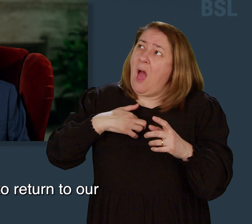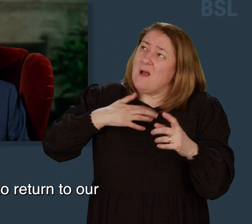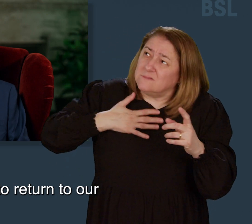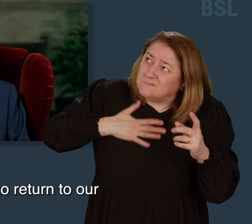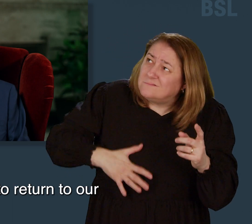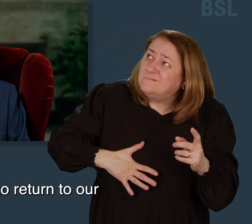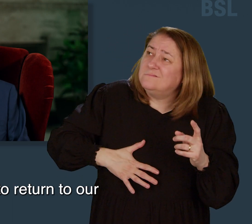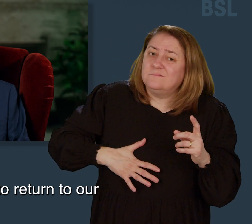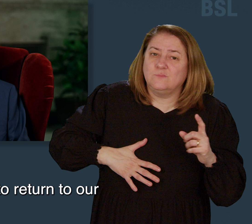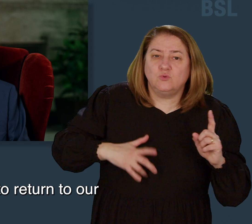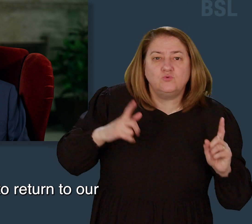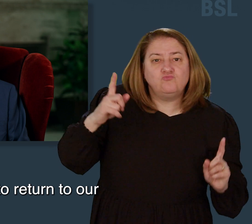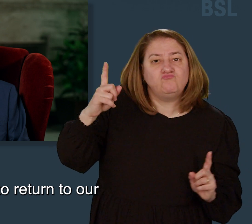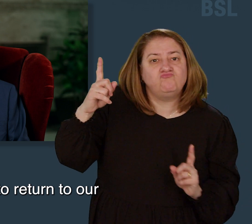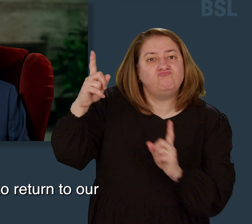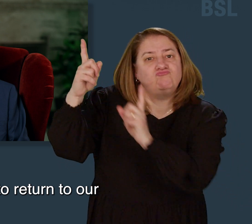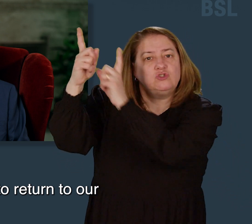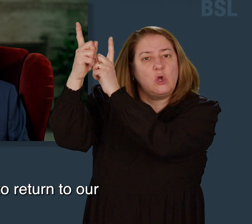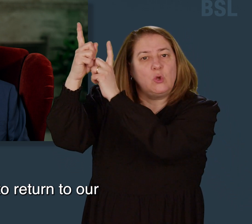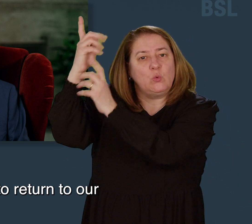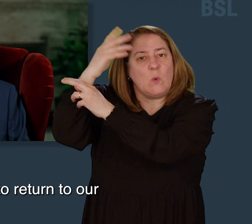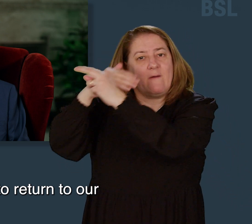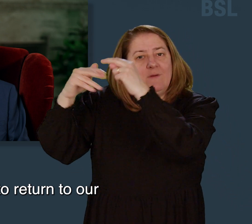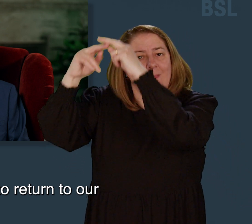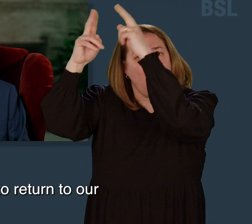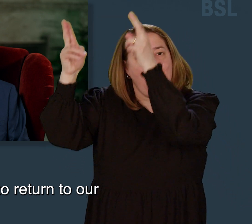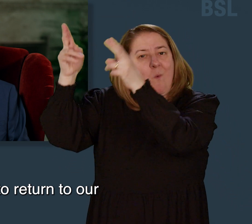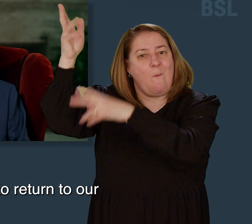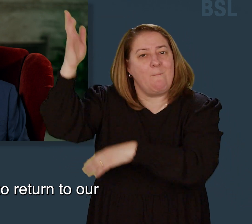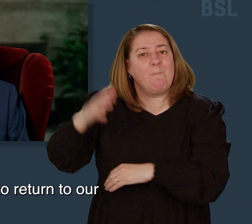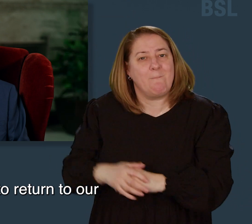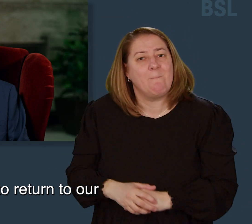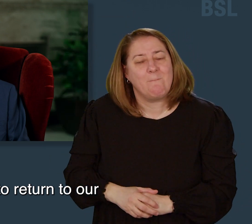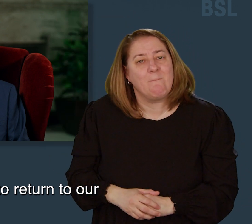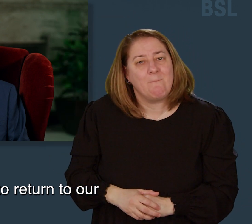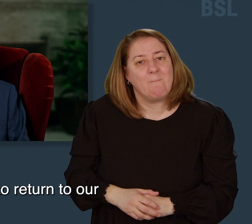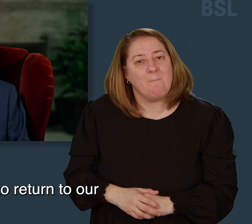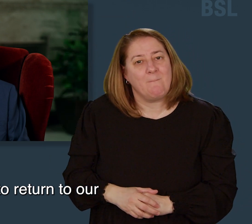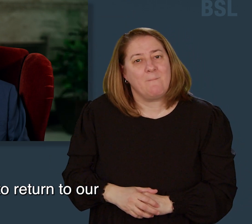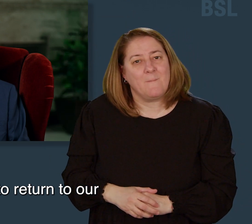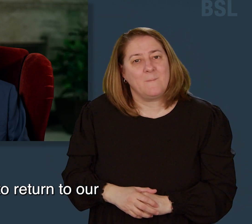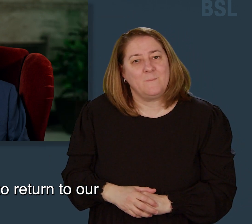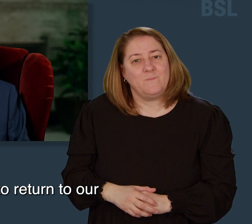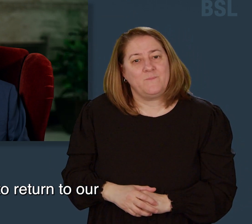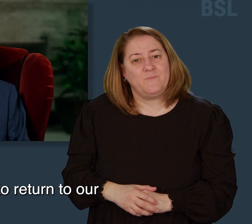our ultimate desire to return to our heavenly home.